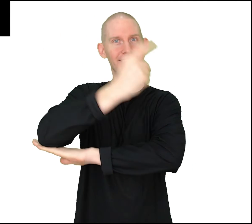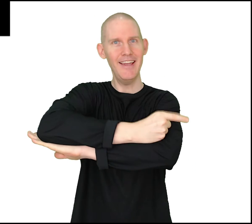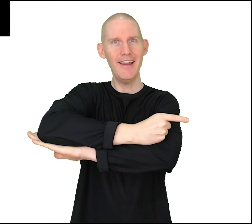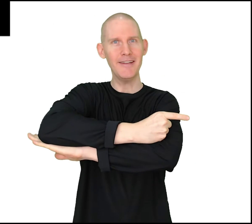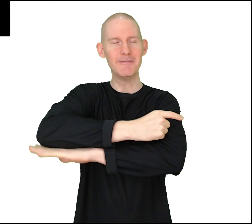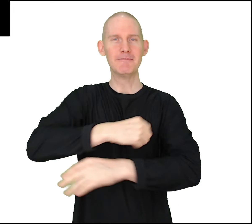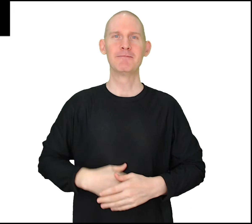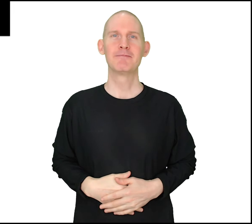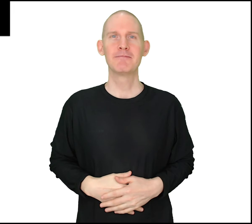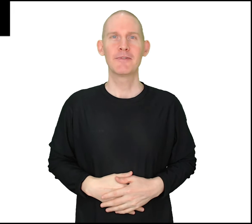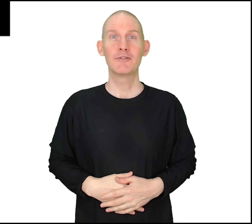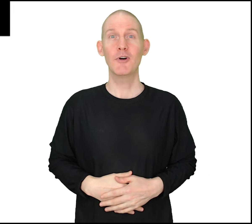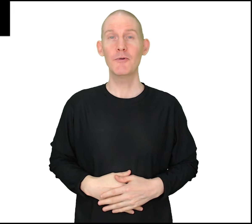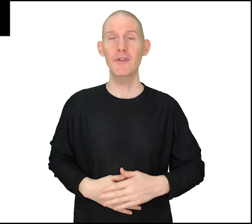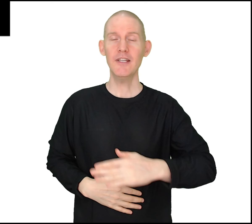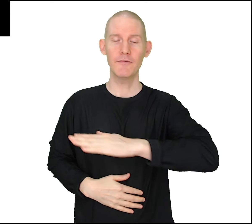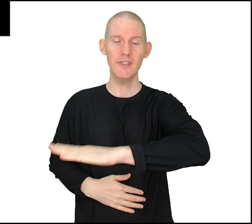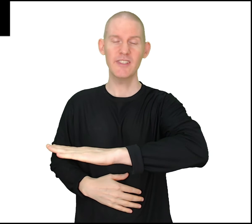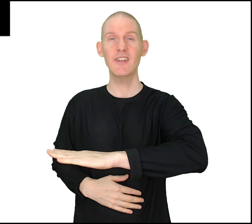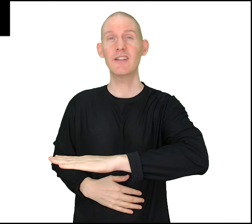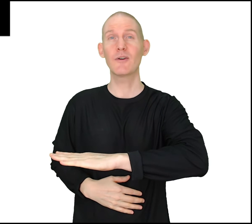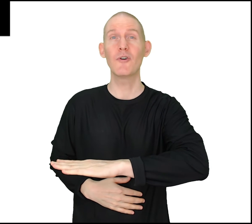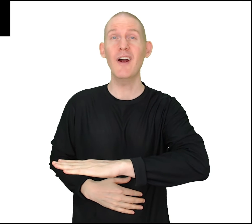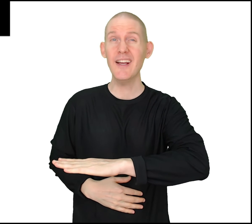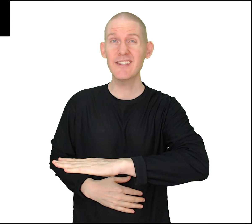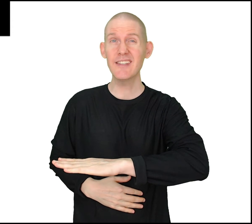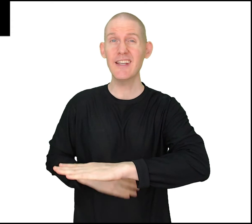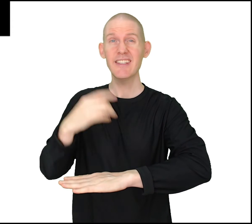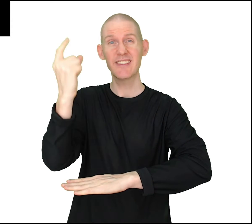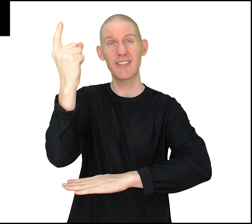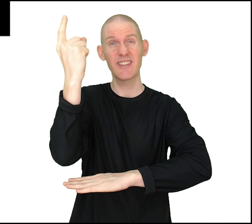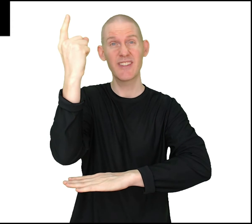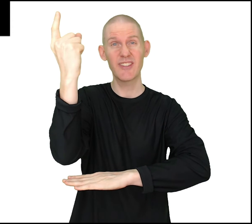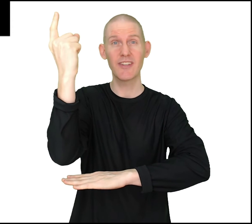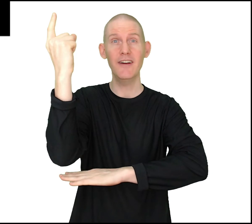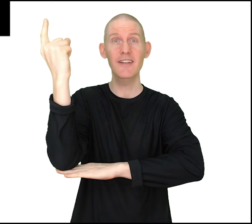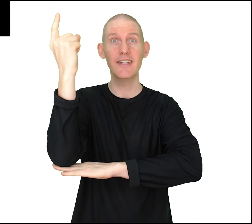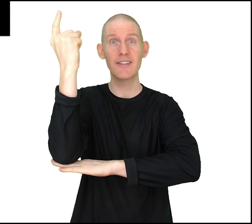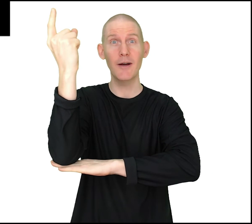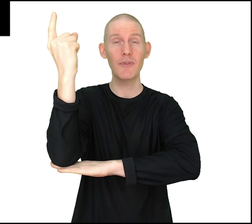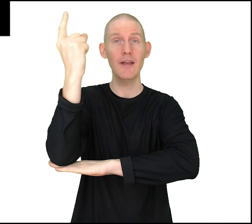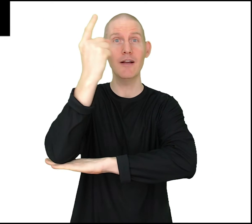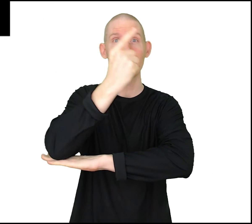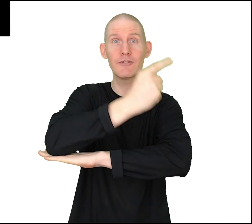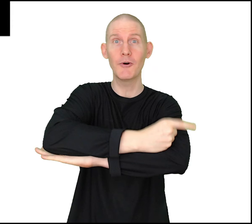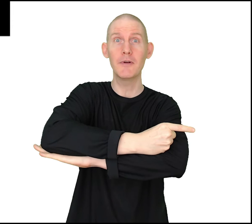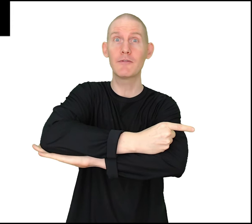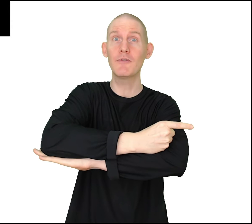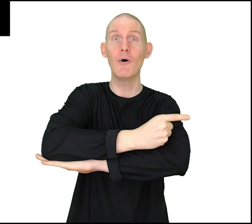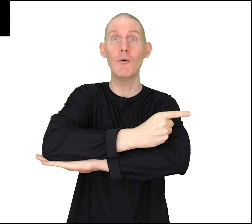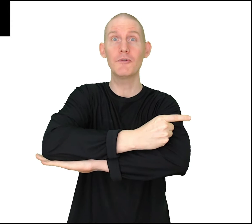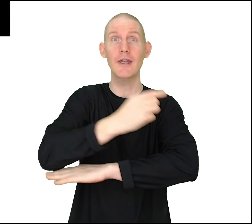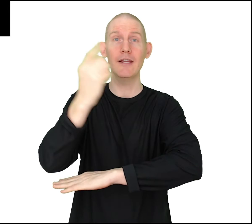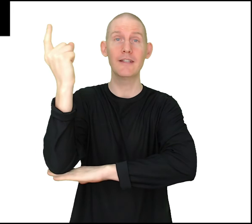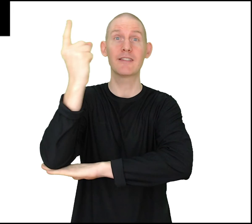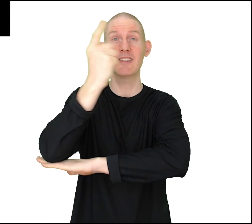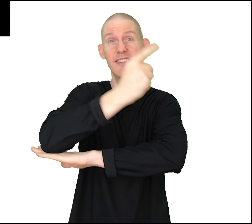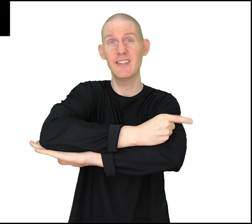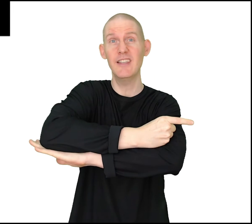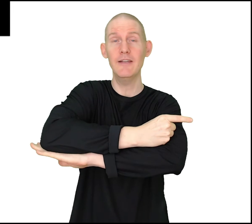Day. So think of this as like the horizon, I guess. This is the sun, and it's up there, and it's going through the whole day, and it sets in the evening,